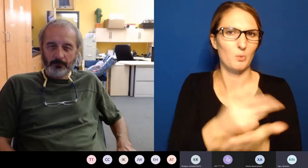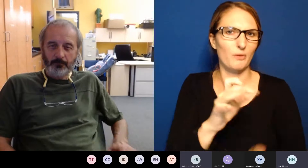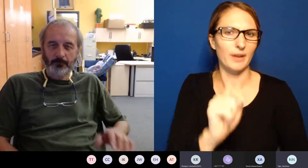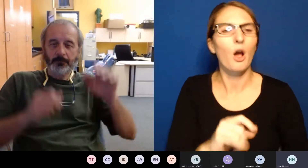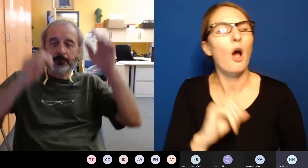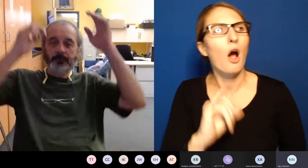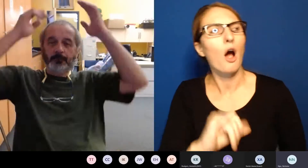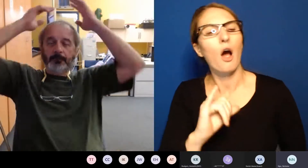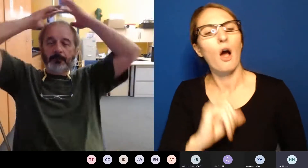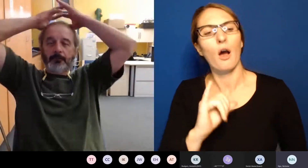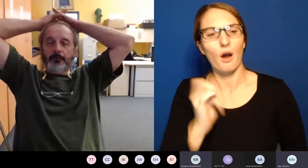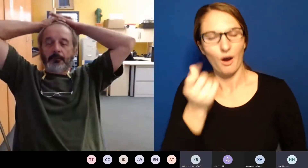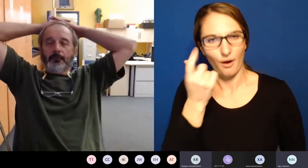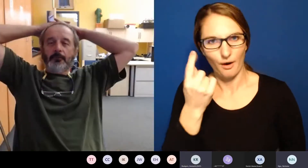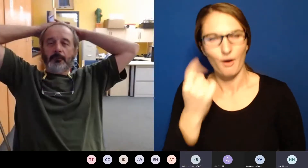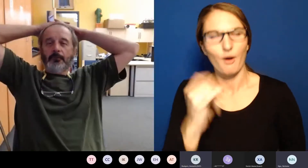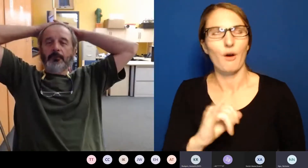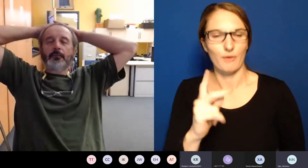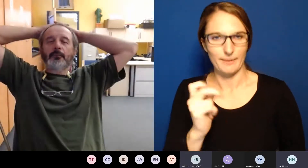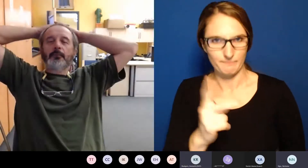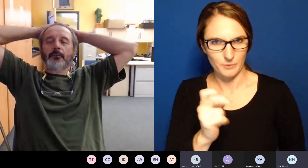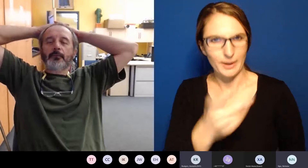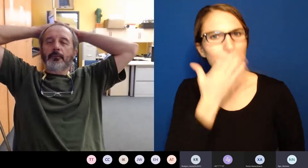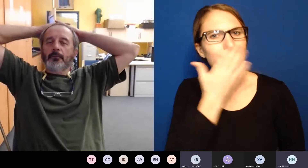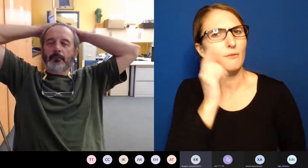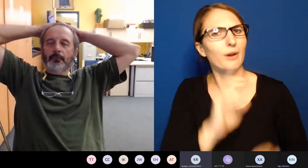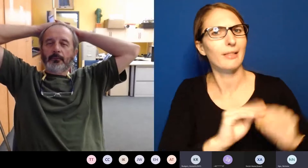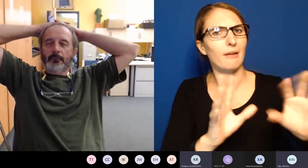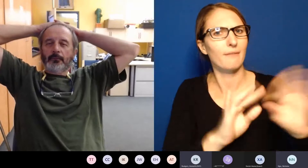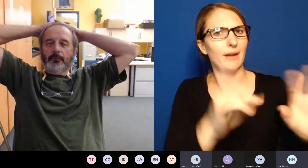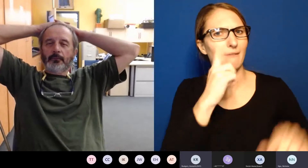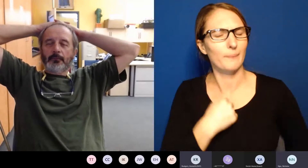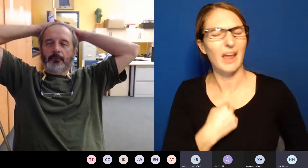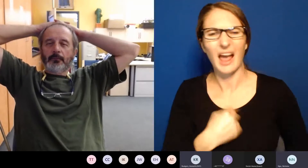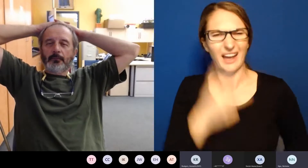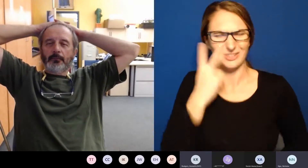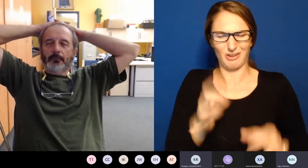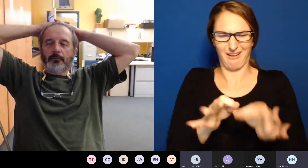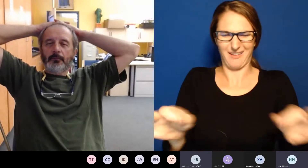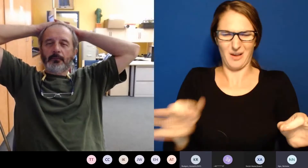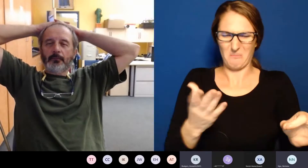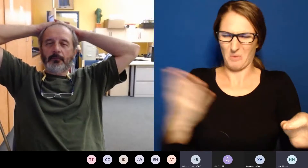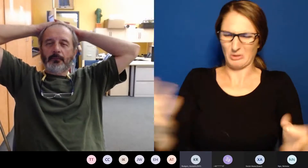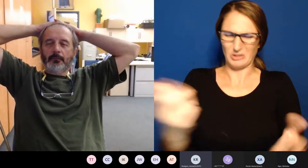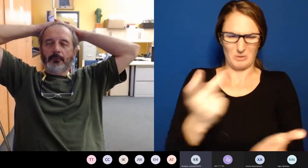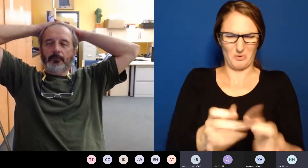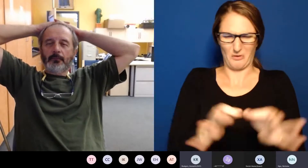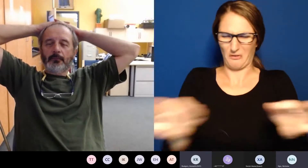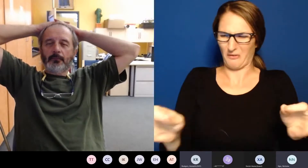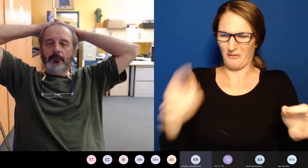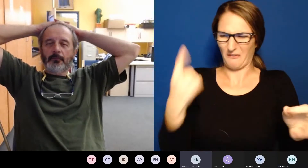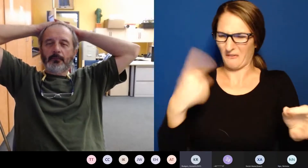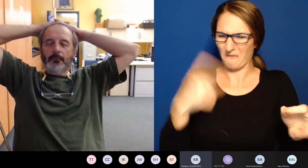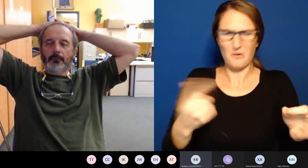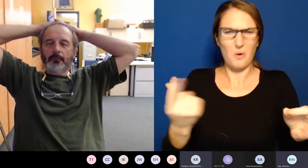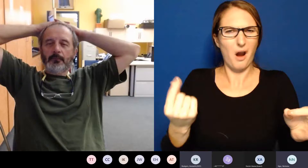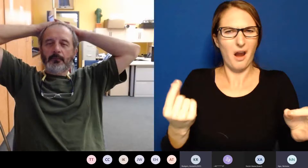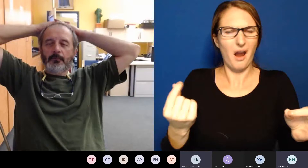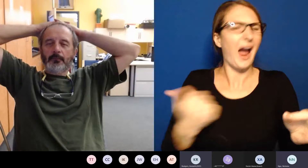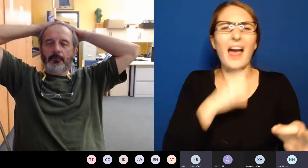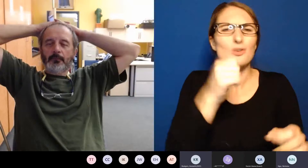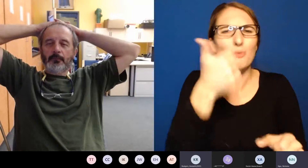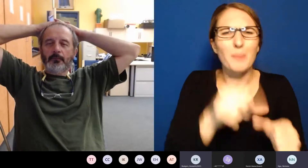Yeah. All right. Thanks for that clarification. I just saw that, and I don't remember seeing things like that